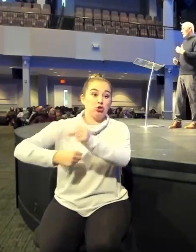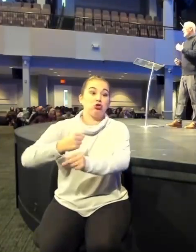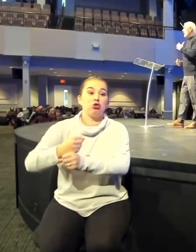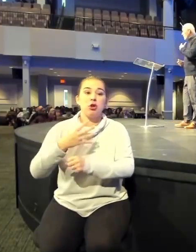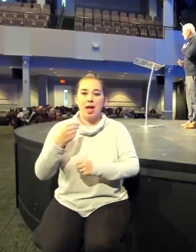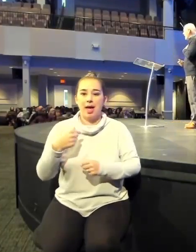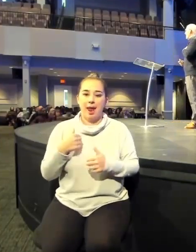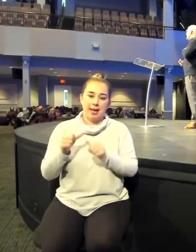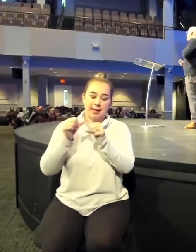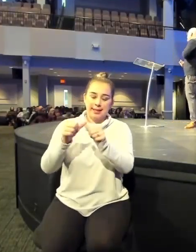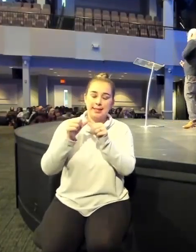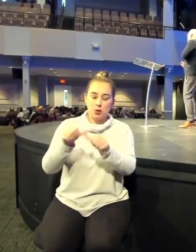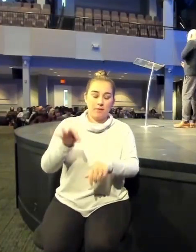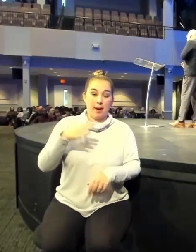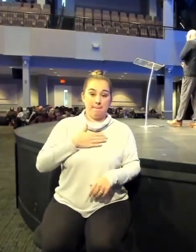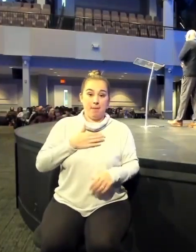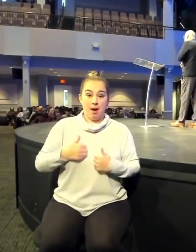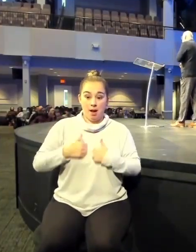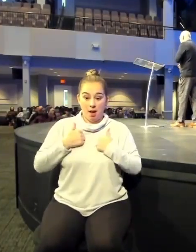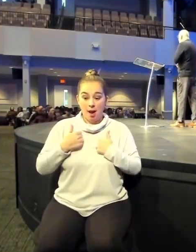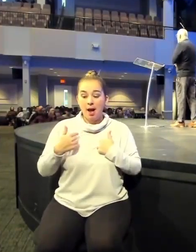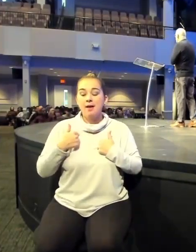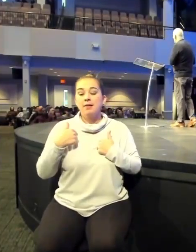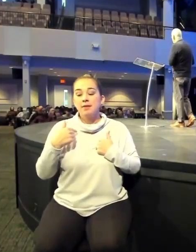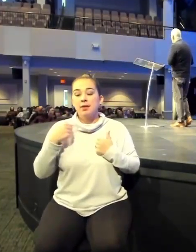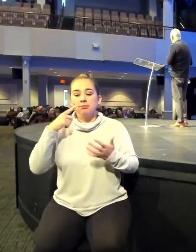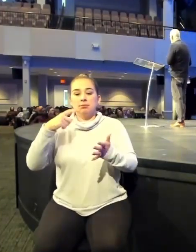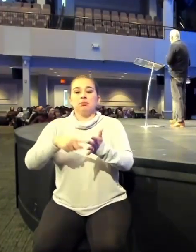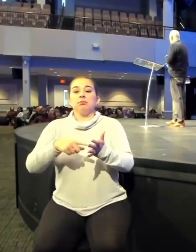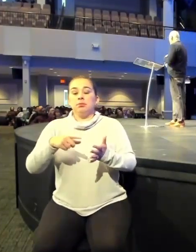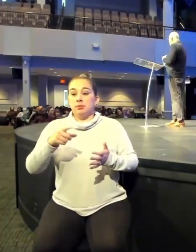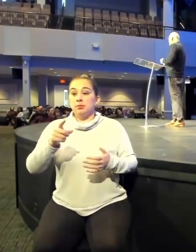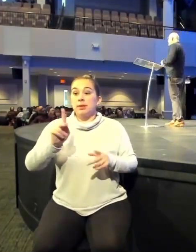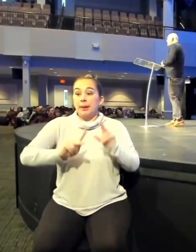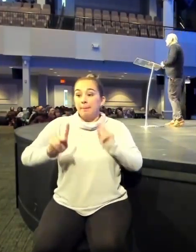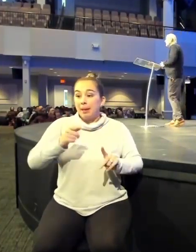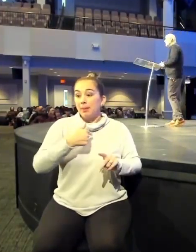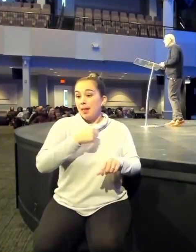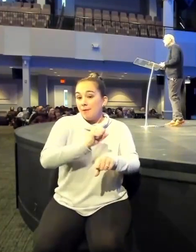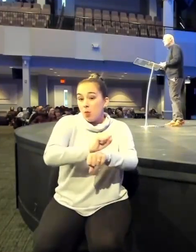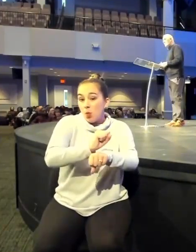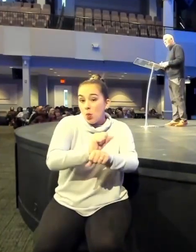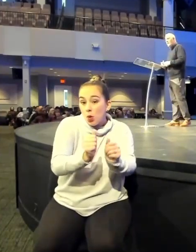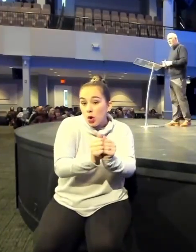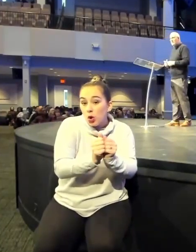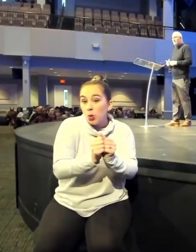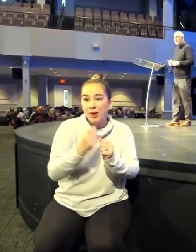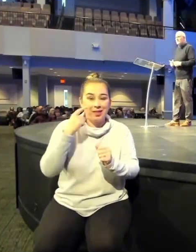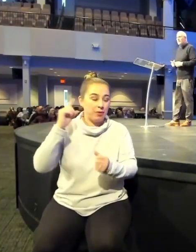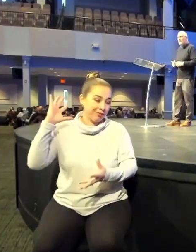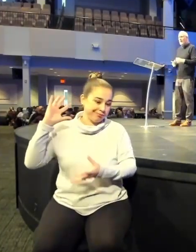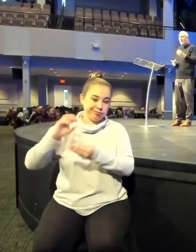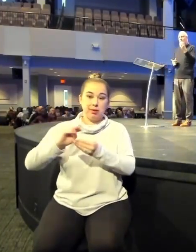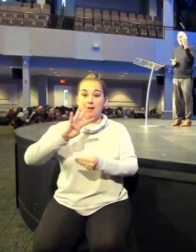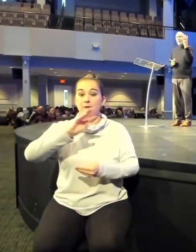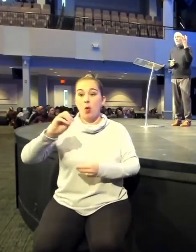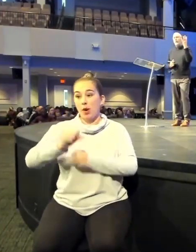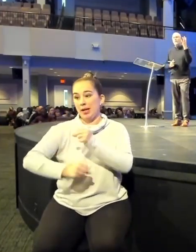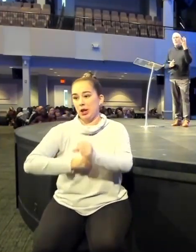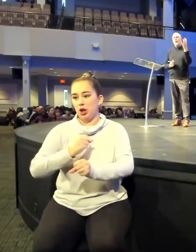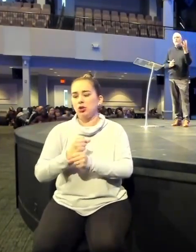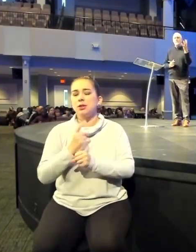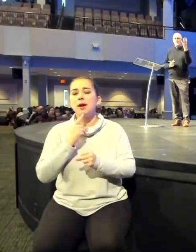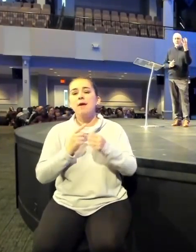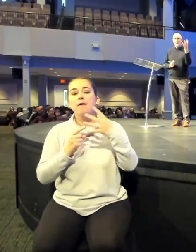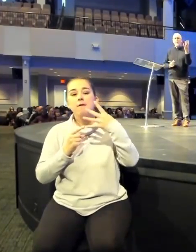it in my own life. I discover it from the people that I've worked with for well over 40 years of ministry. There are four